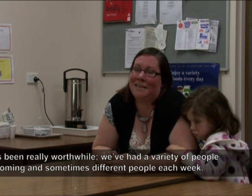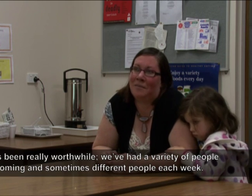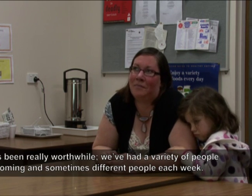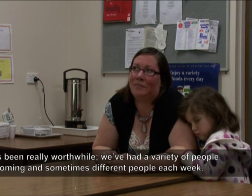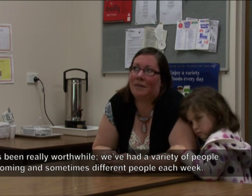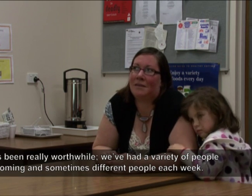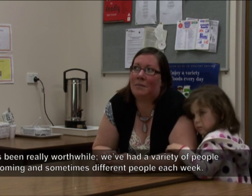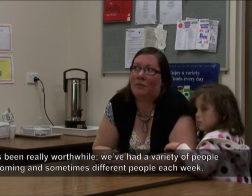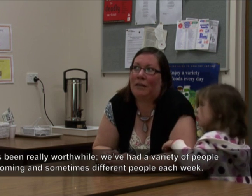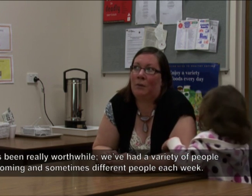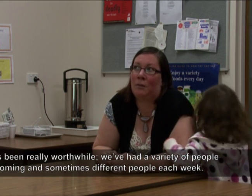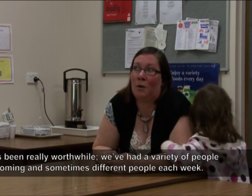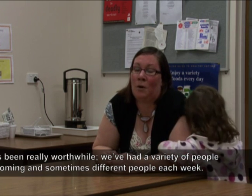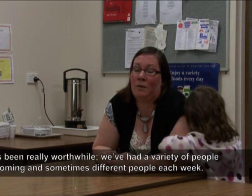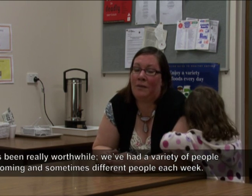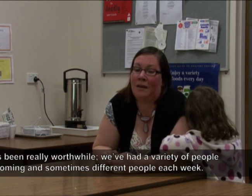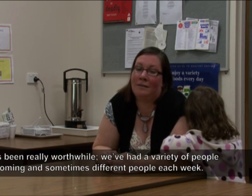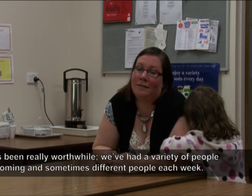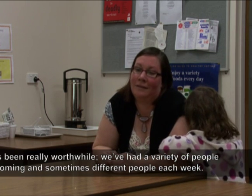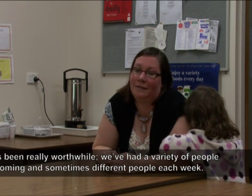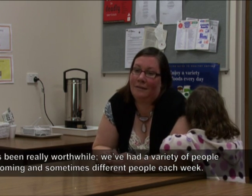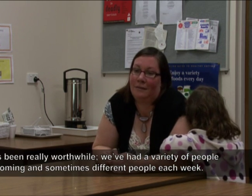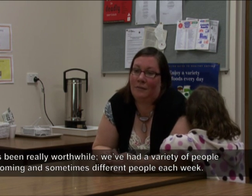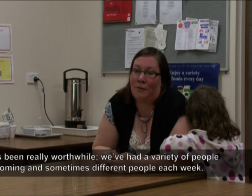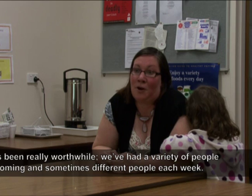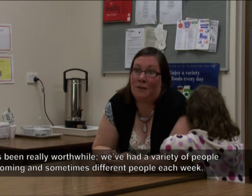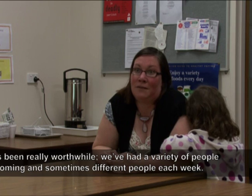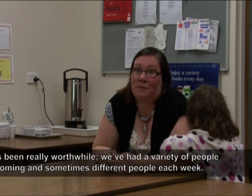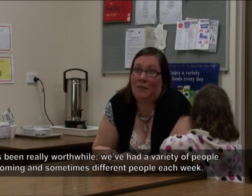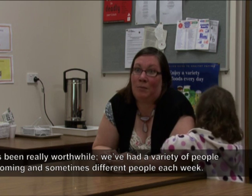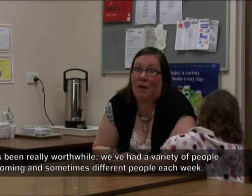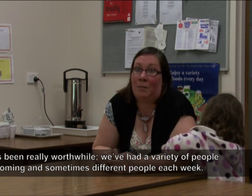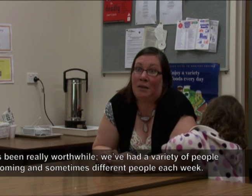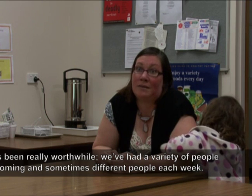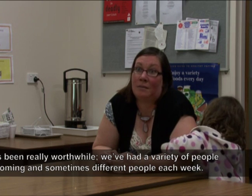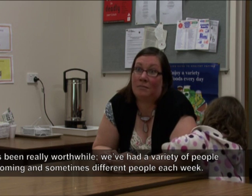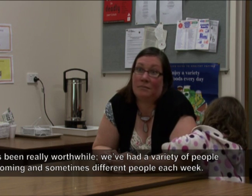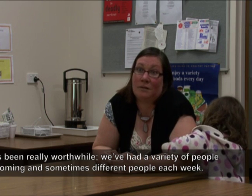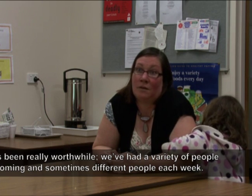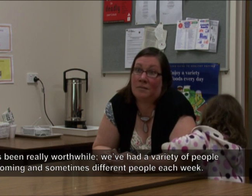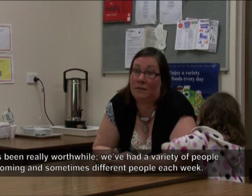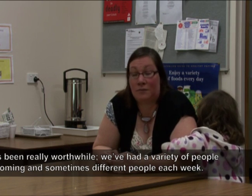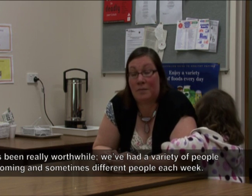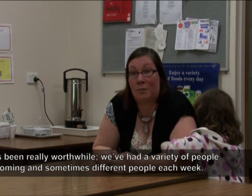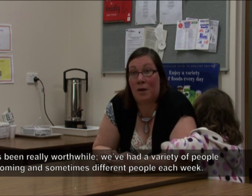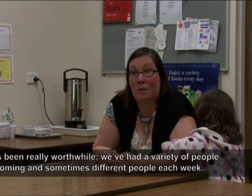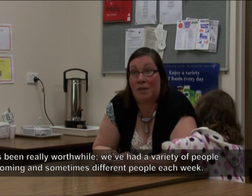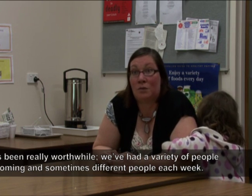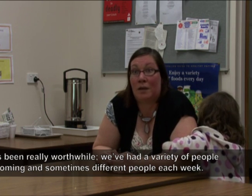And it's been really worthwhile. We've had a variety of different people coming, and sometimes different people coming each